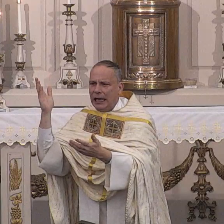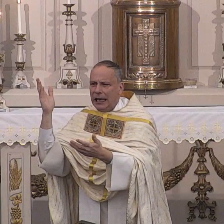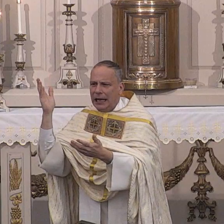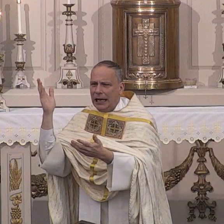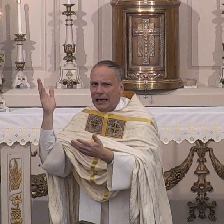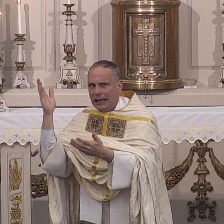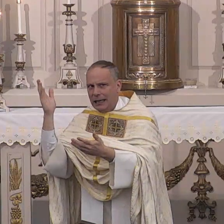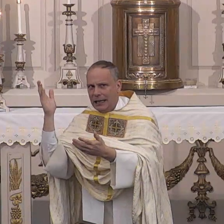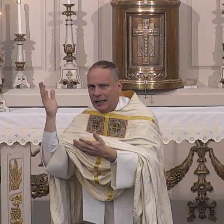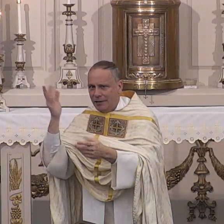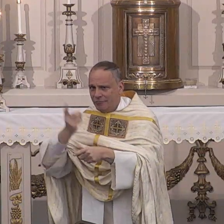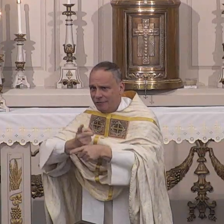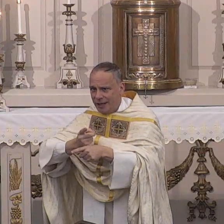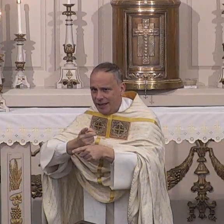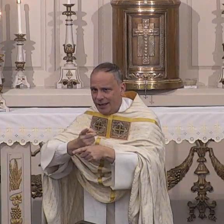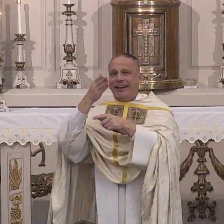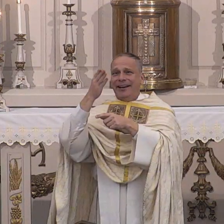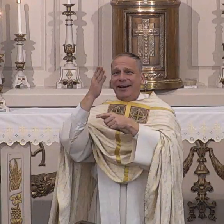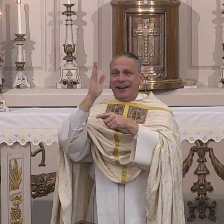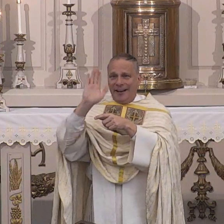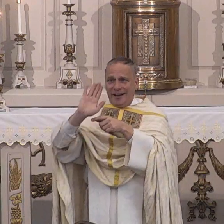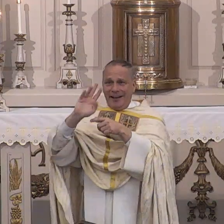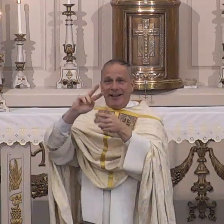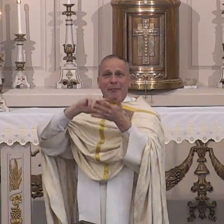God anymore, right?